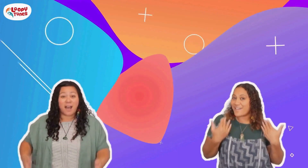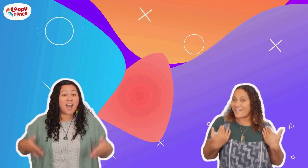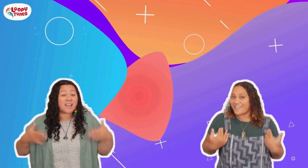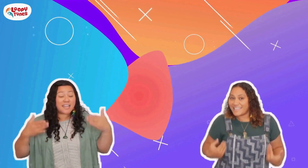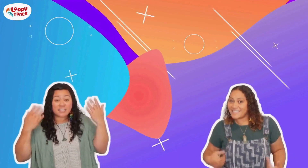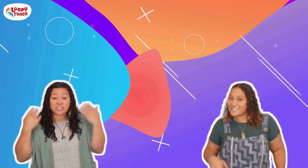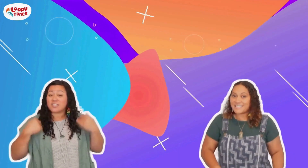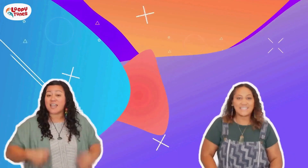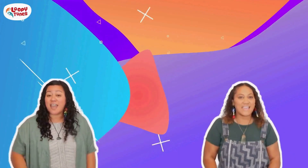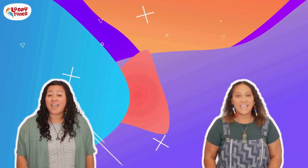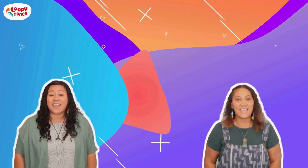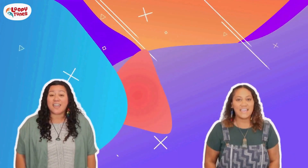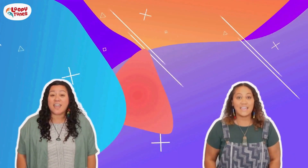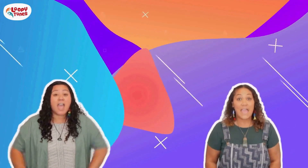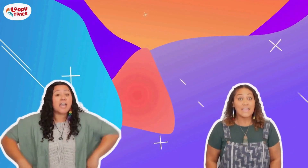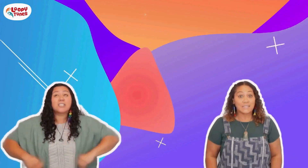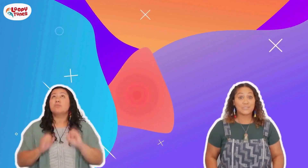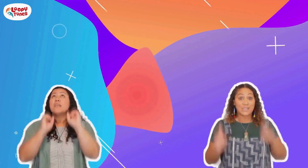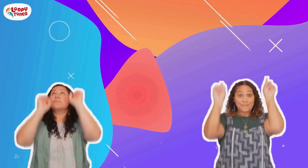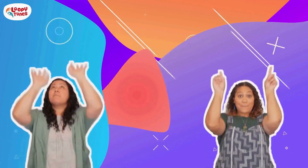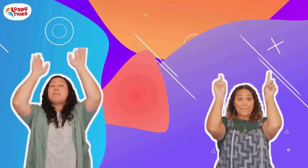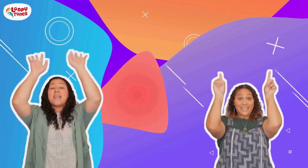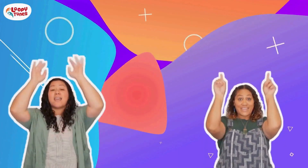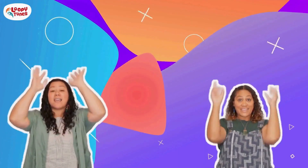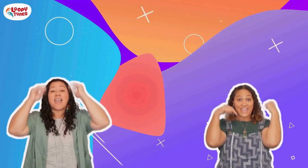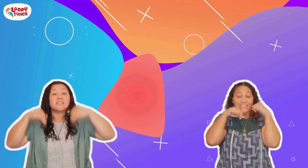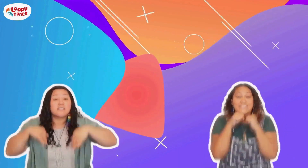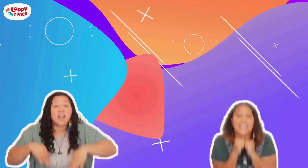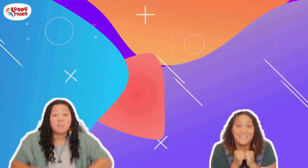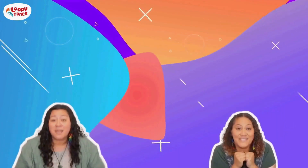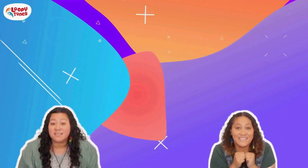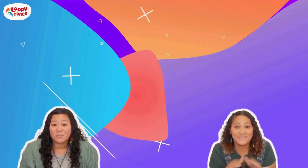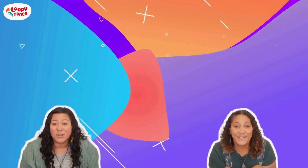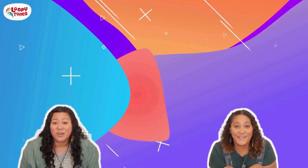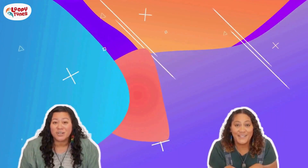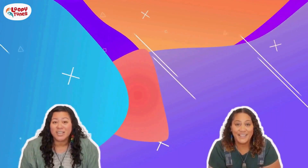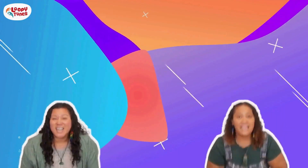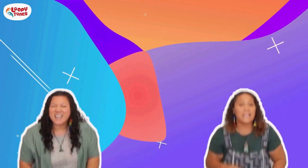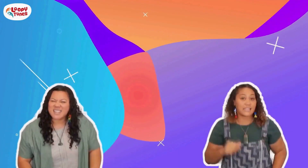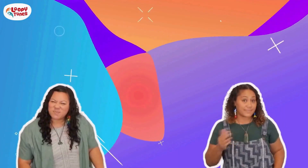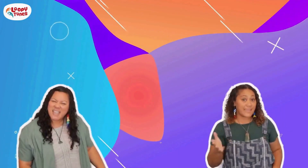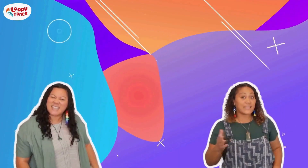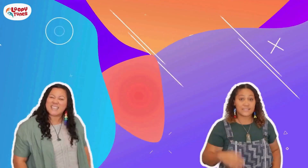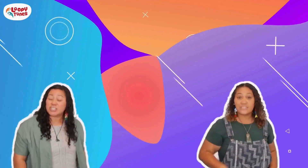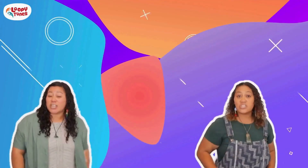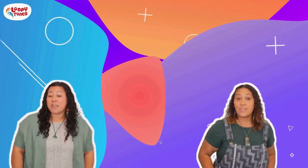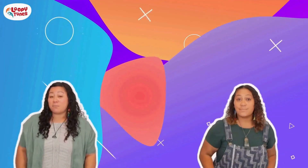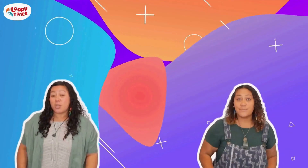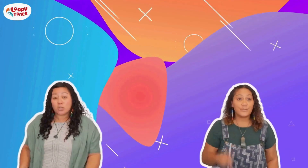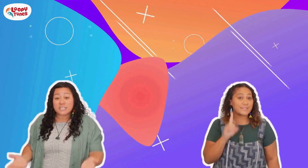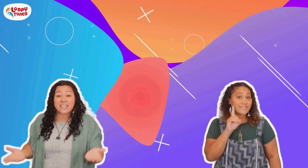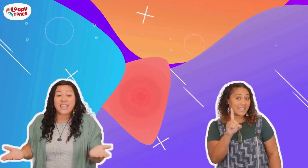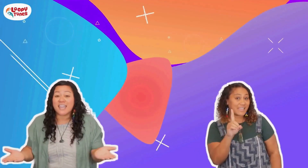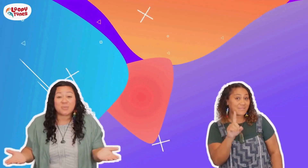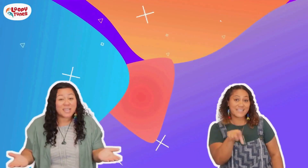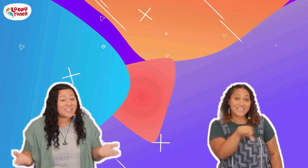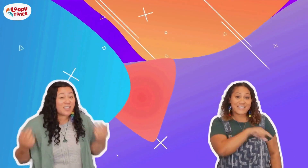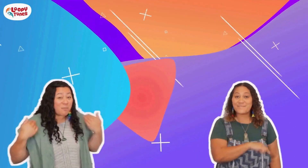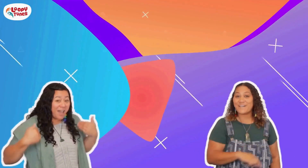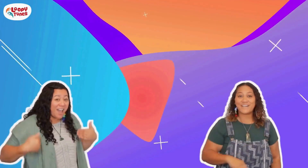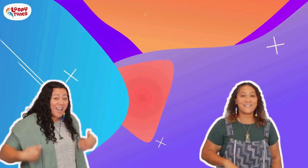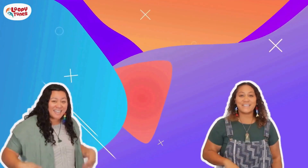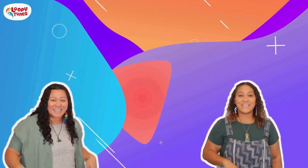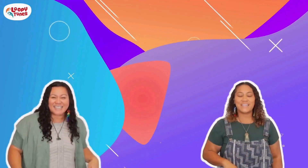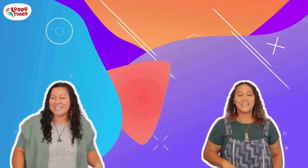our bodies today. Some shapes are big and some are small. Let's make the shape you see with